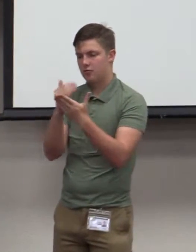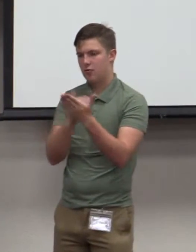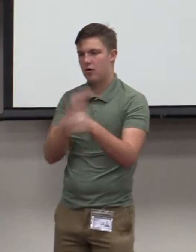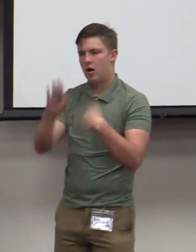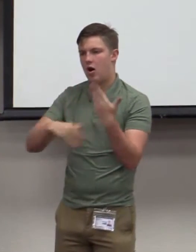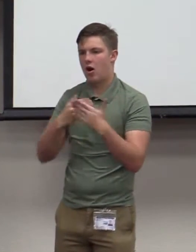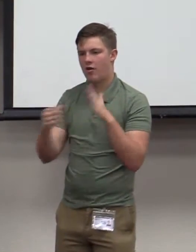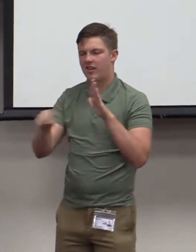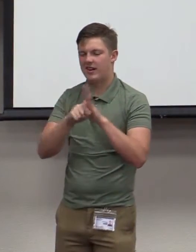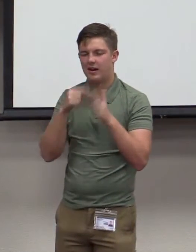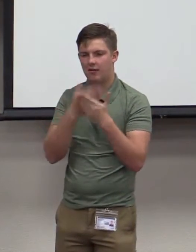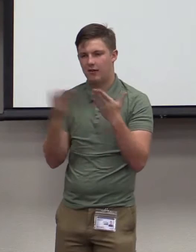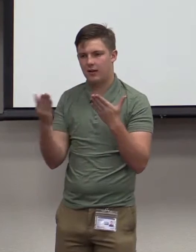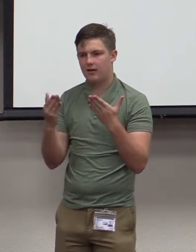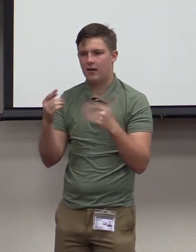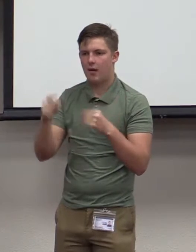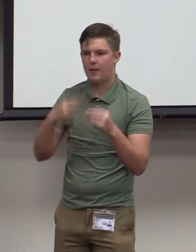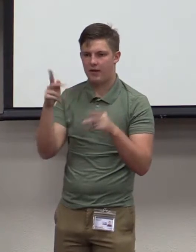about the person you're arguing with.